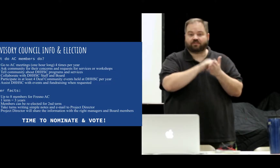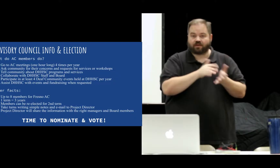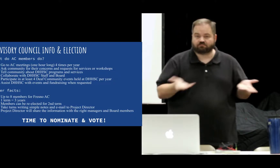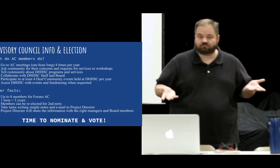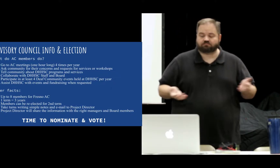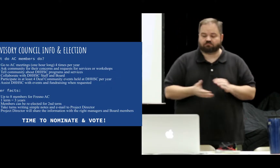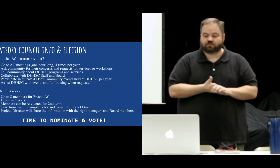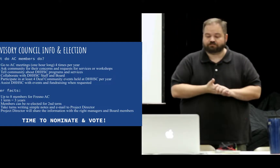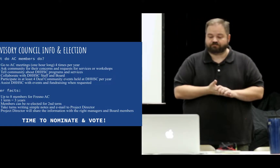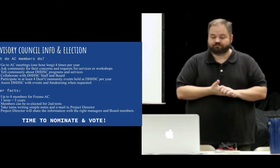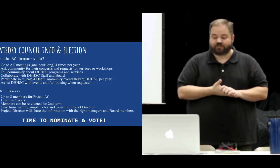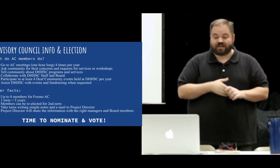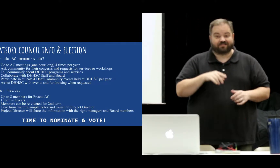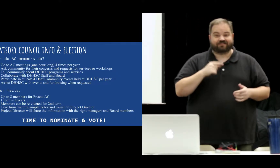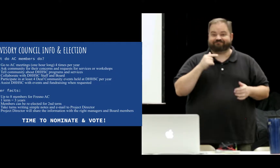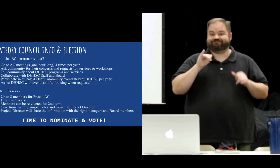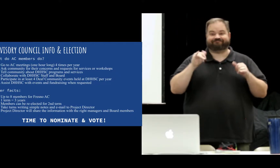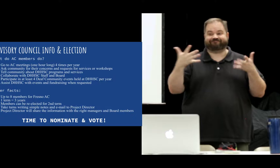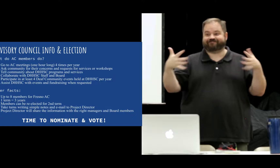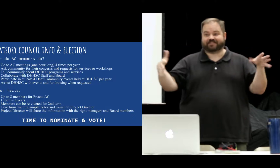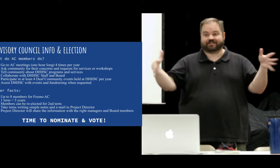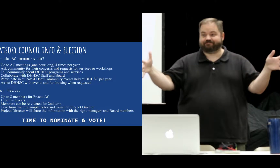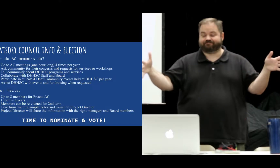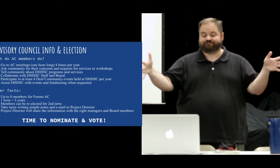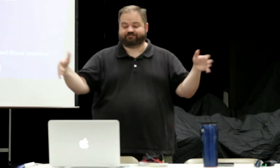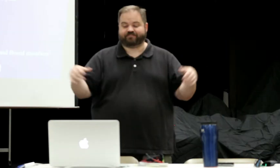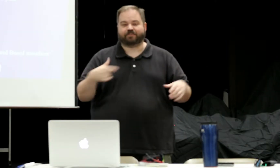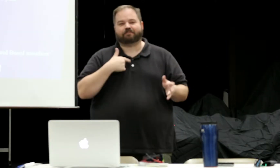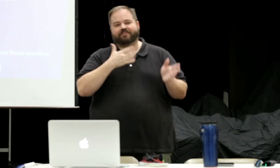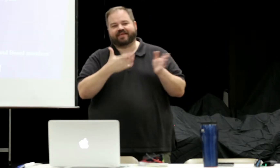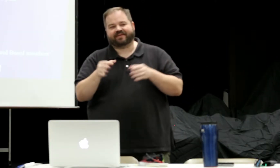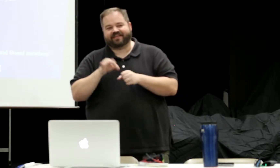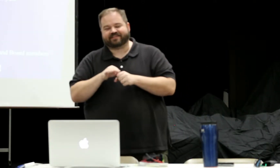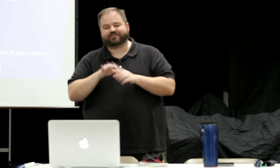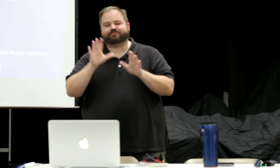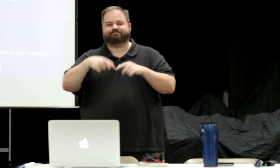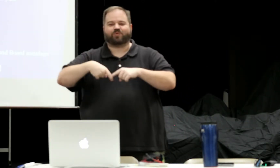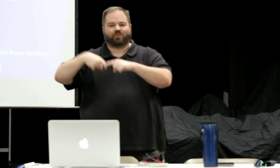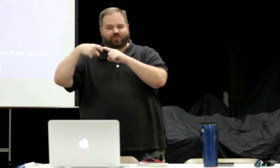And then we can have any of those comments addressed or issues addressed.